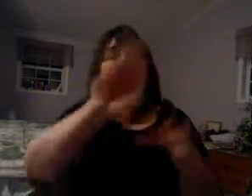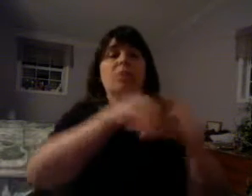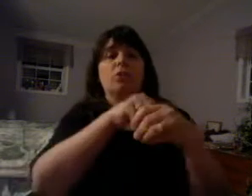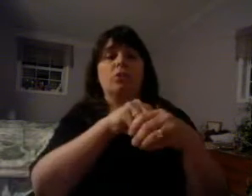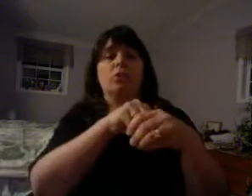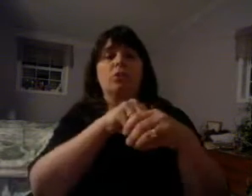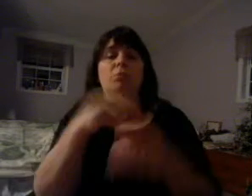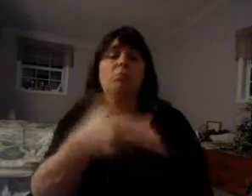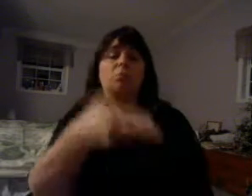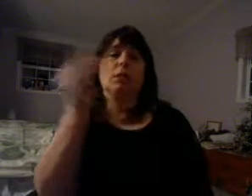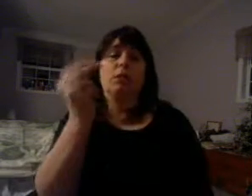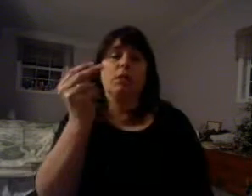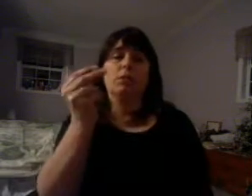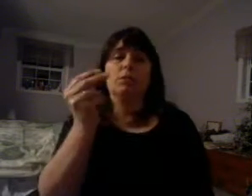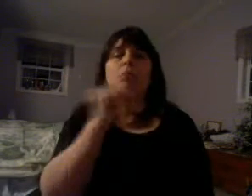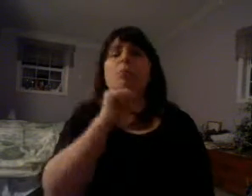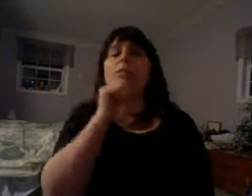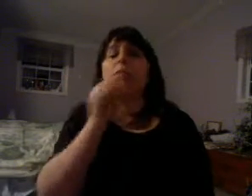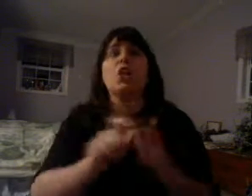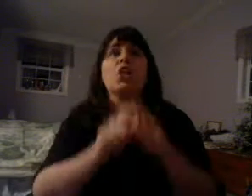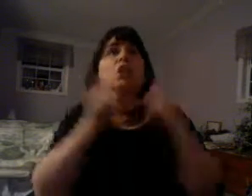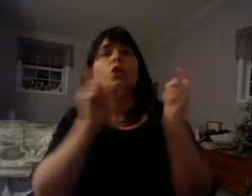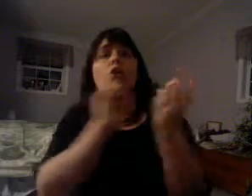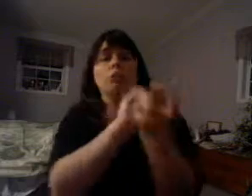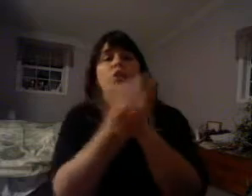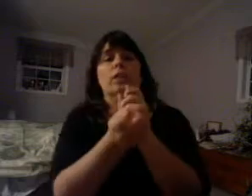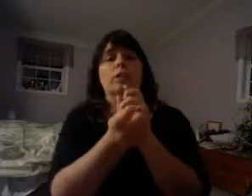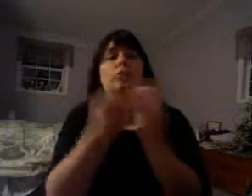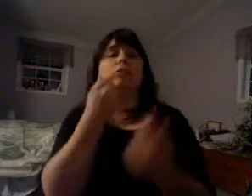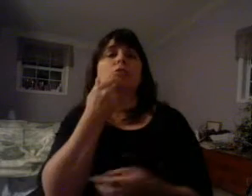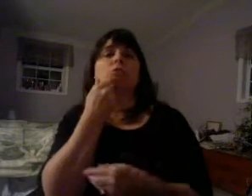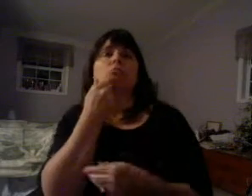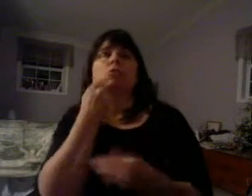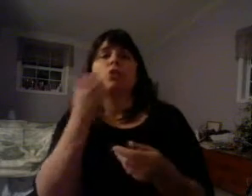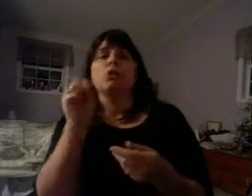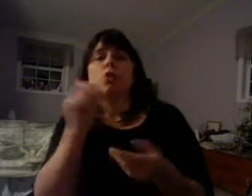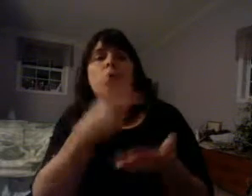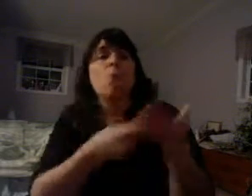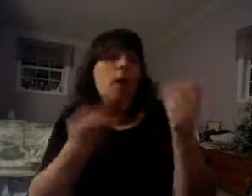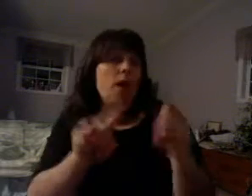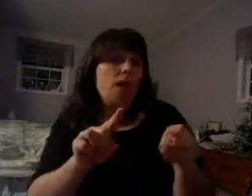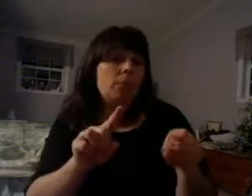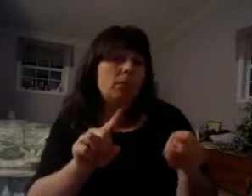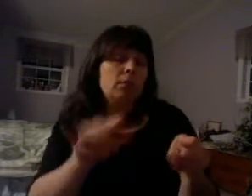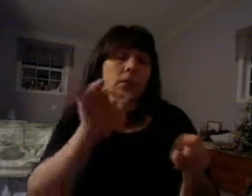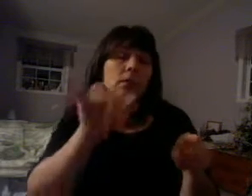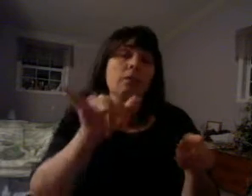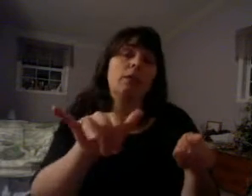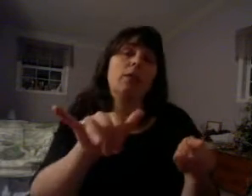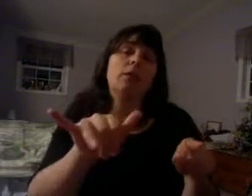significant change. So what happened that made a significant change? Well, Baltimore is a good example of the idea